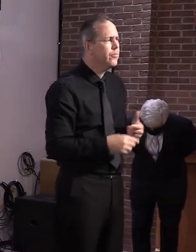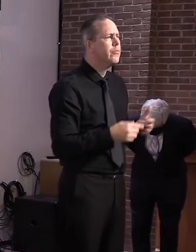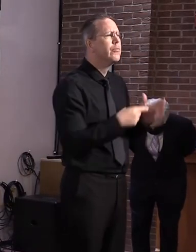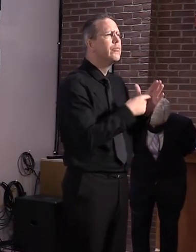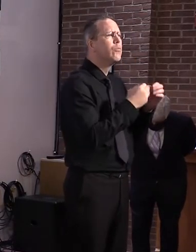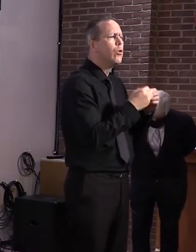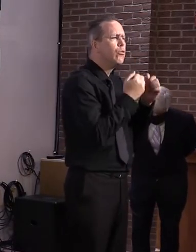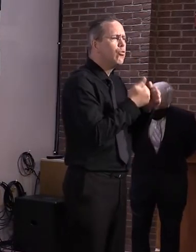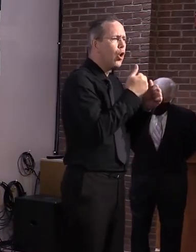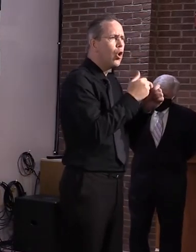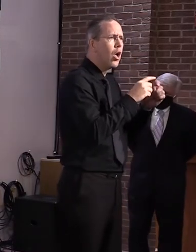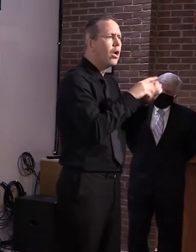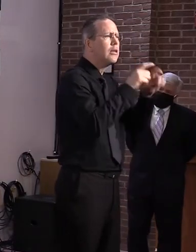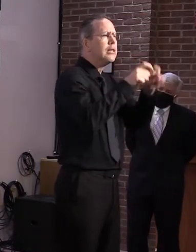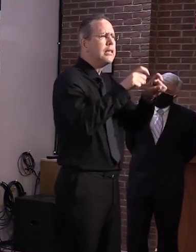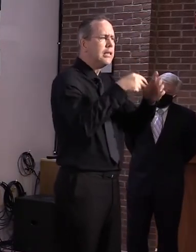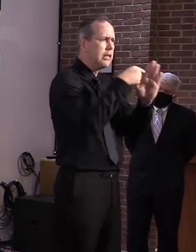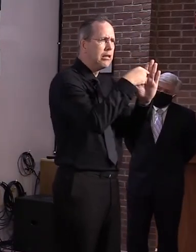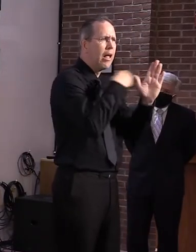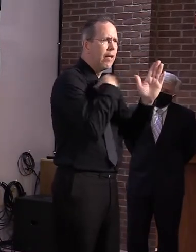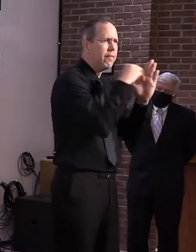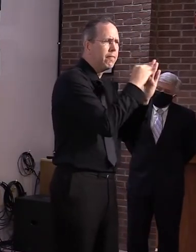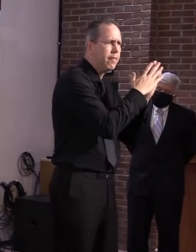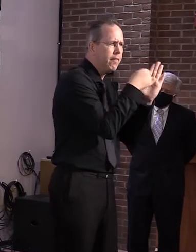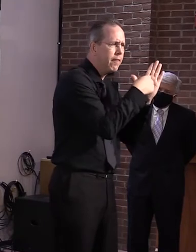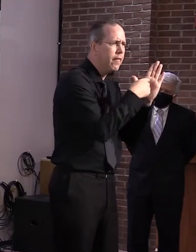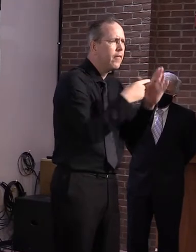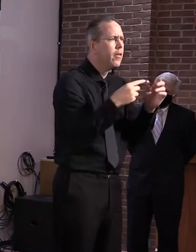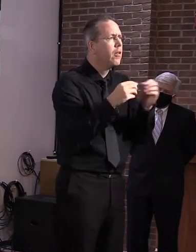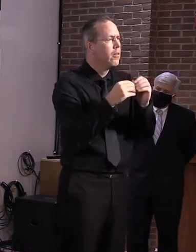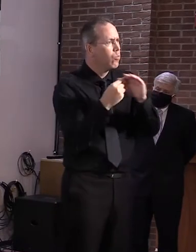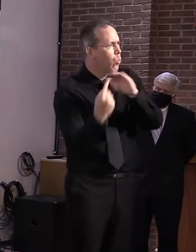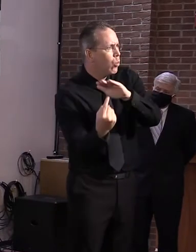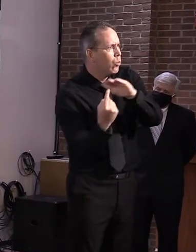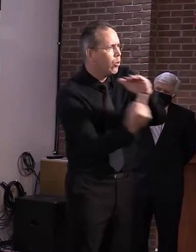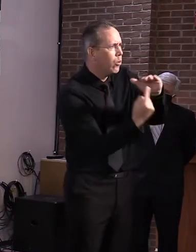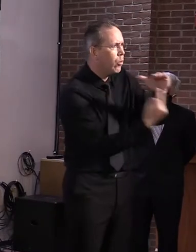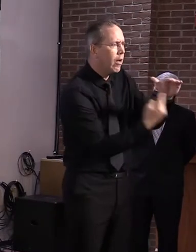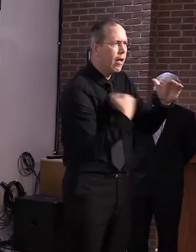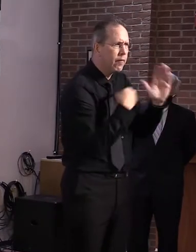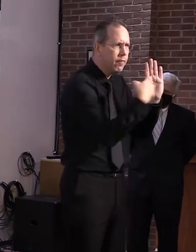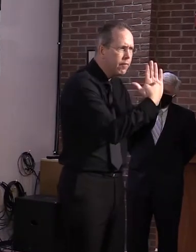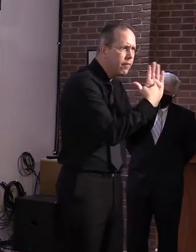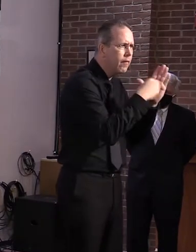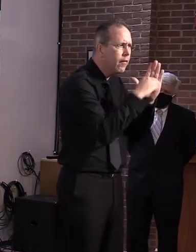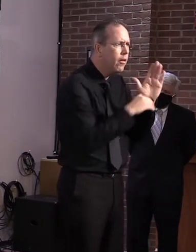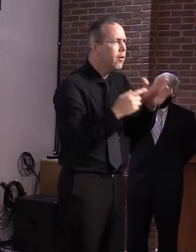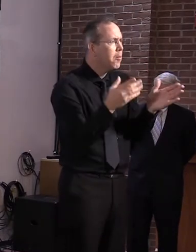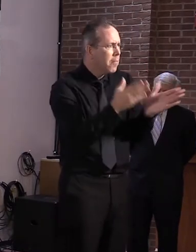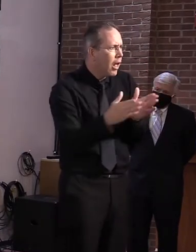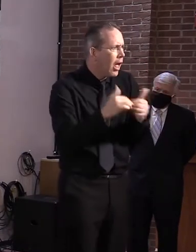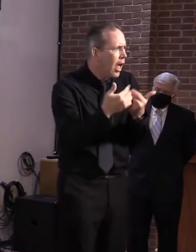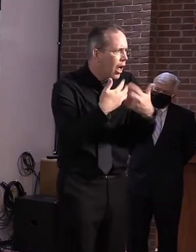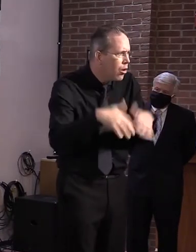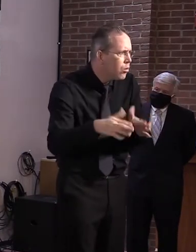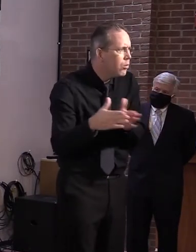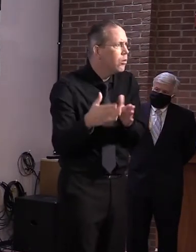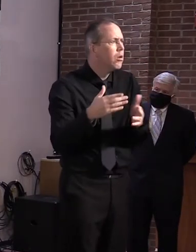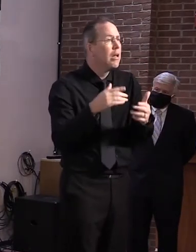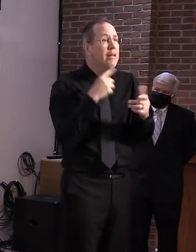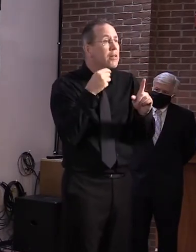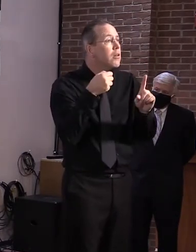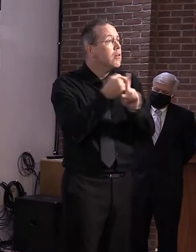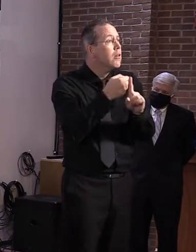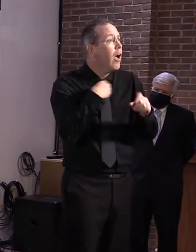I think in those areas in particular. And our state has been very prepared to do contact tracing, which we think is